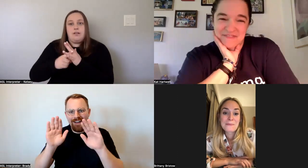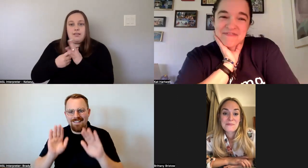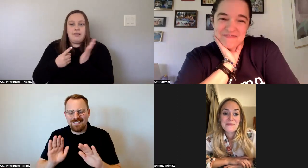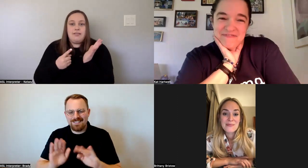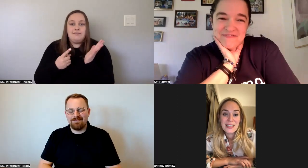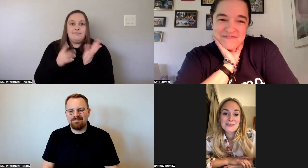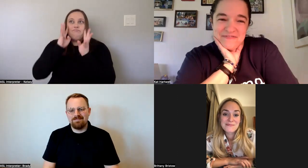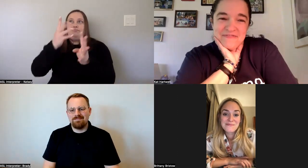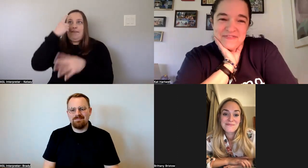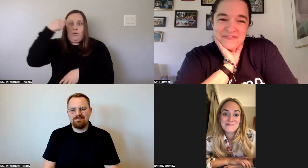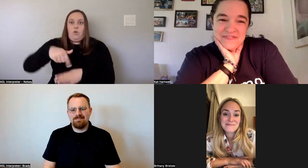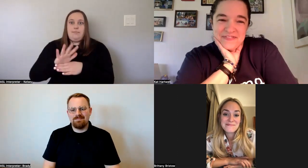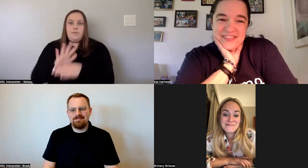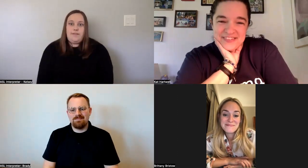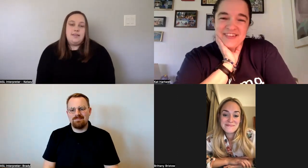movie.